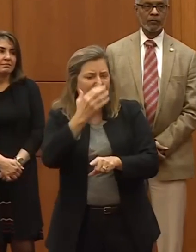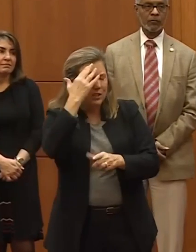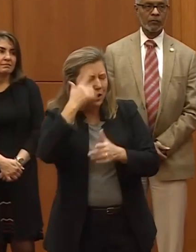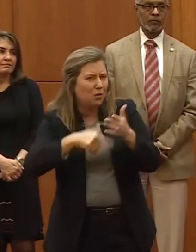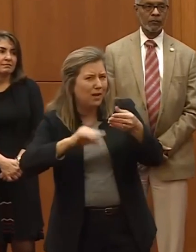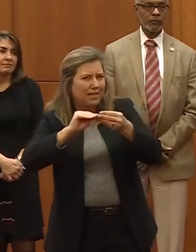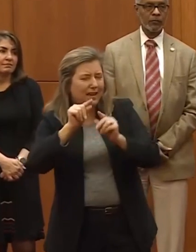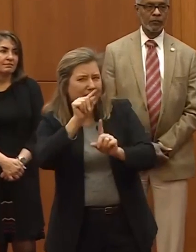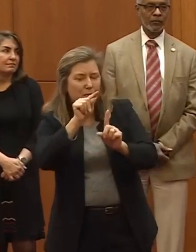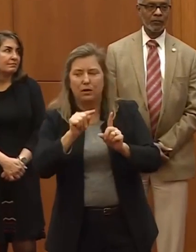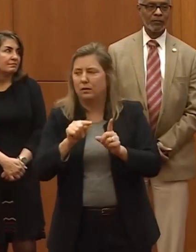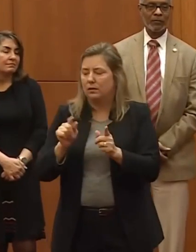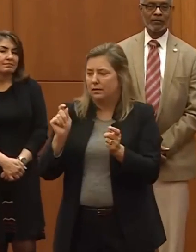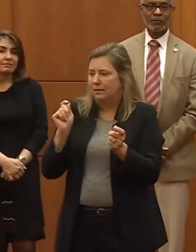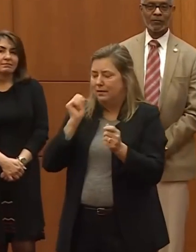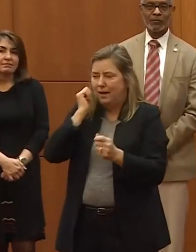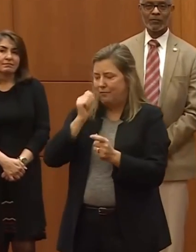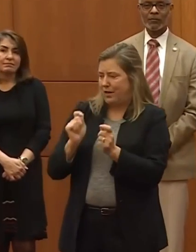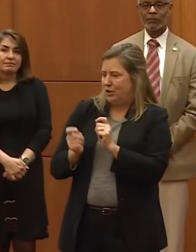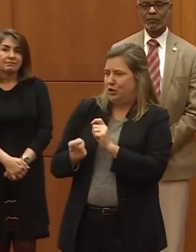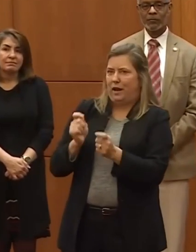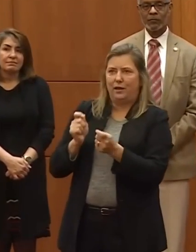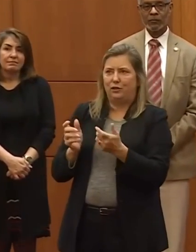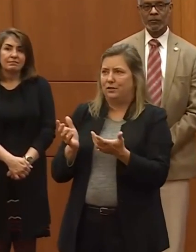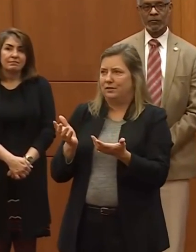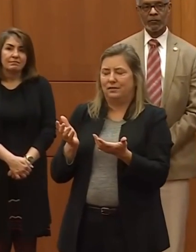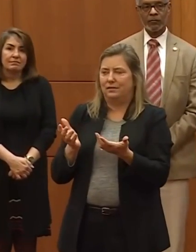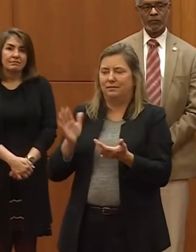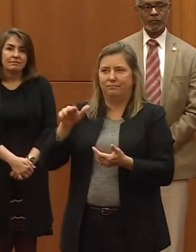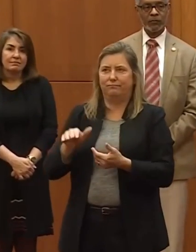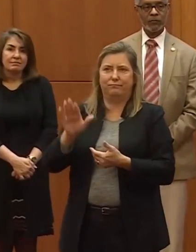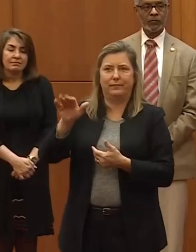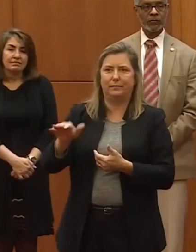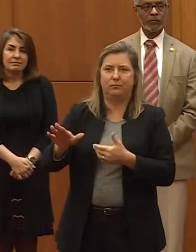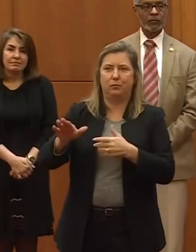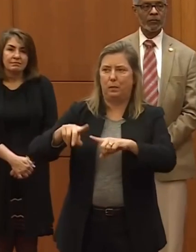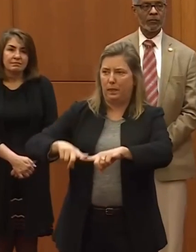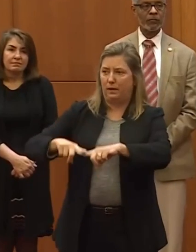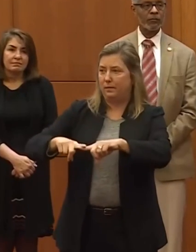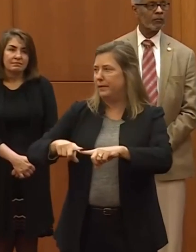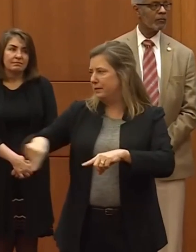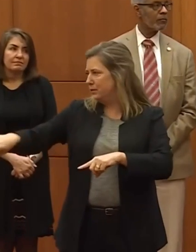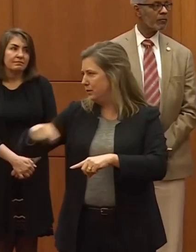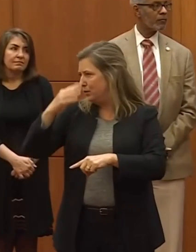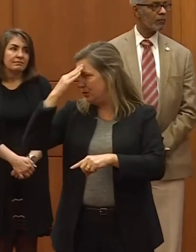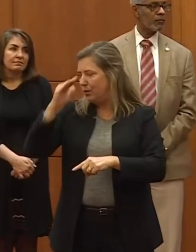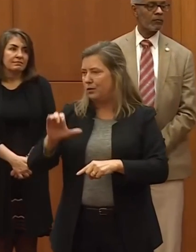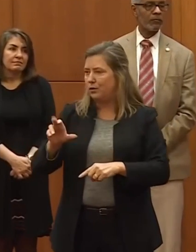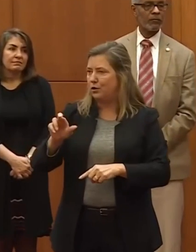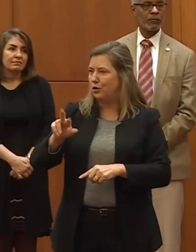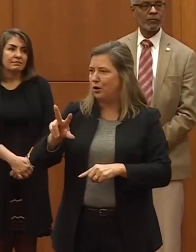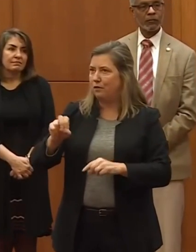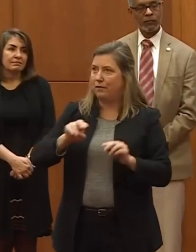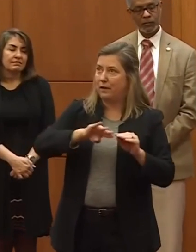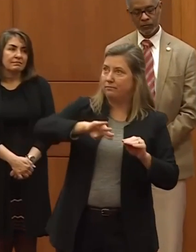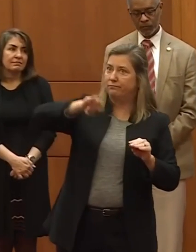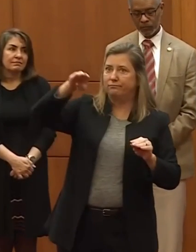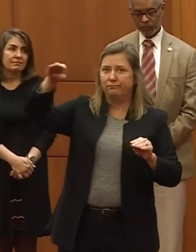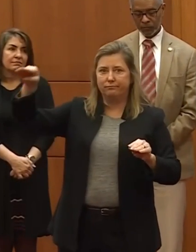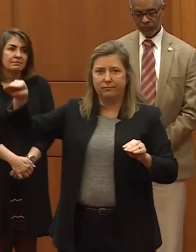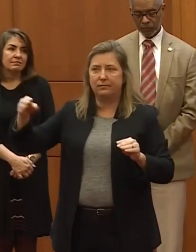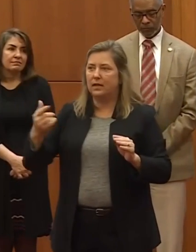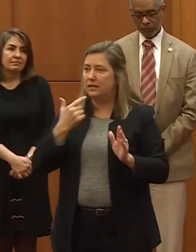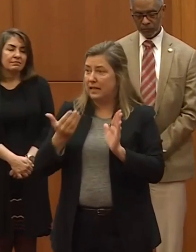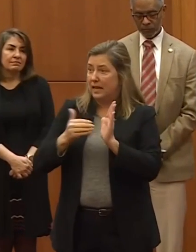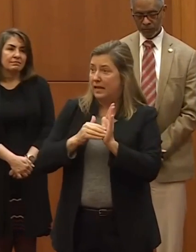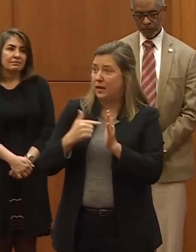It changes every day, and it certainly depends on, you know, the as everybody knows, the curve. And just to